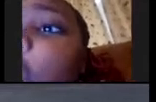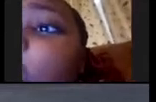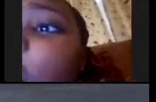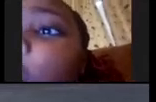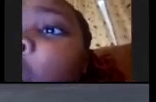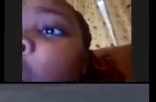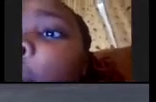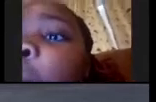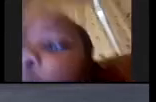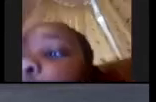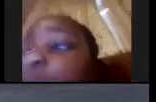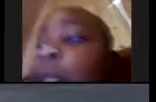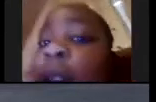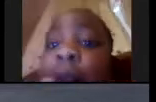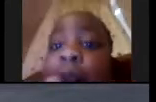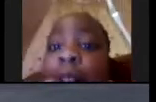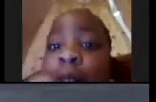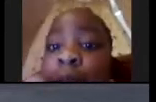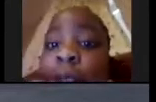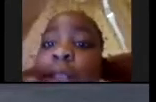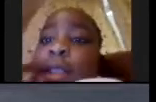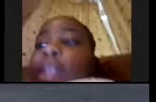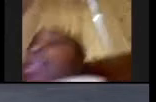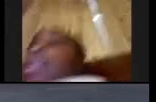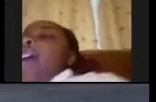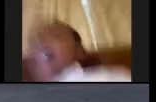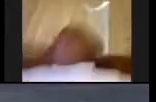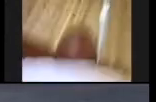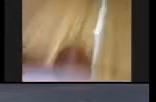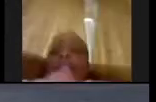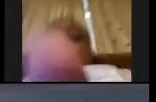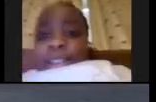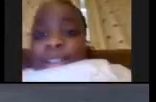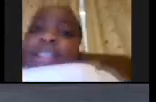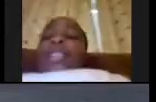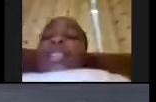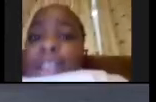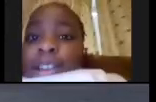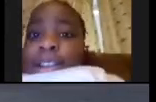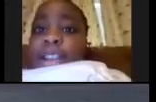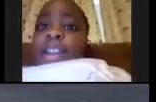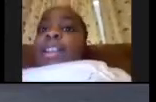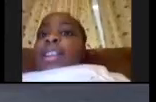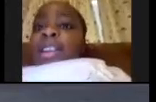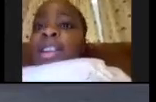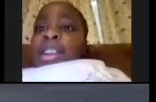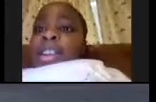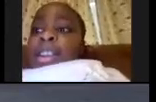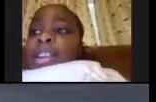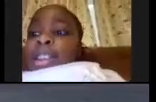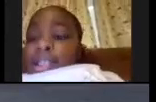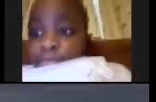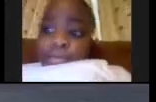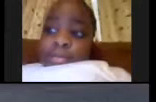G B. Wow, Leah, Well done. we love your, Well your